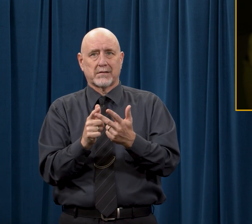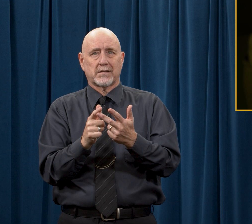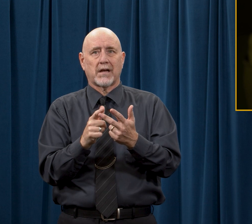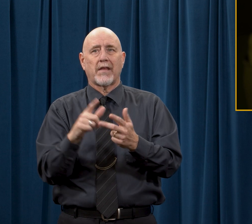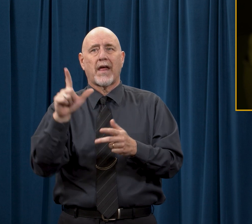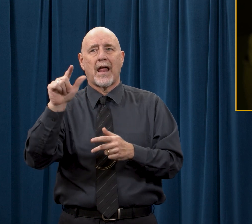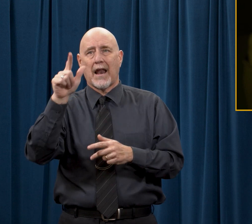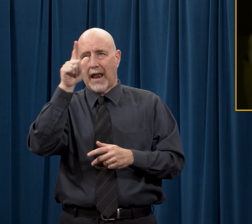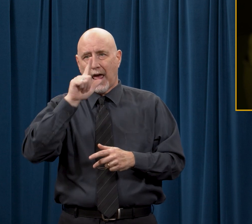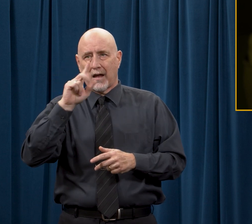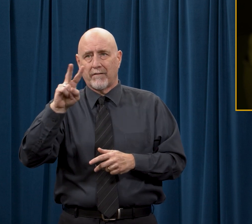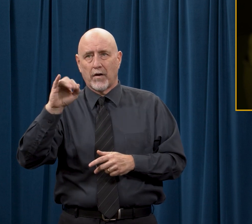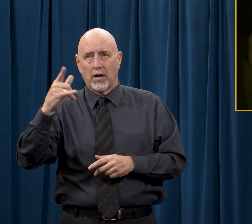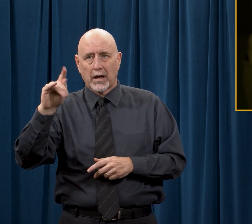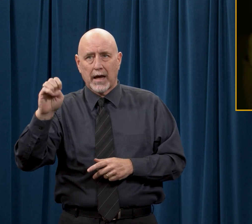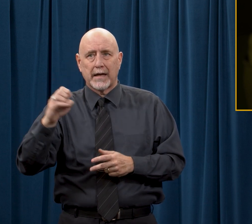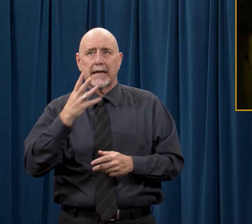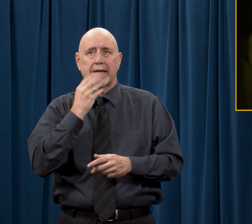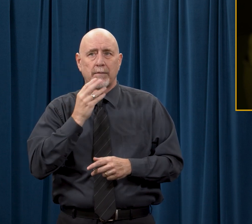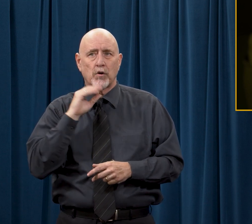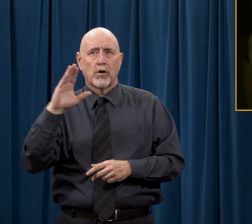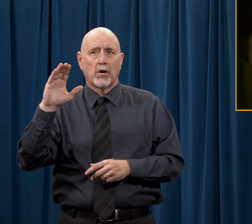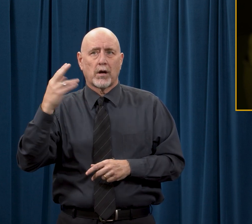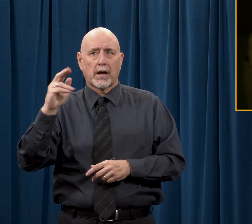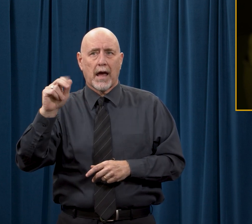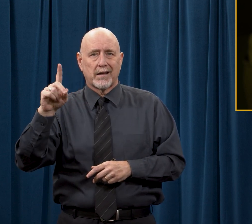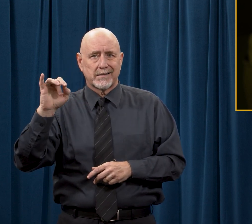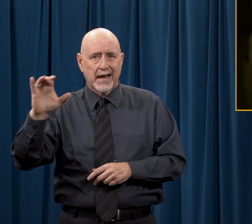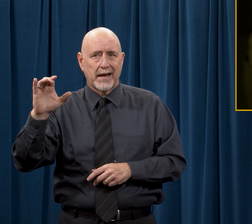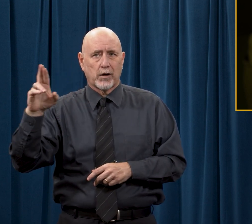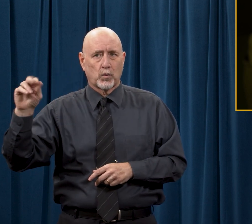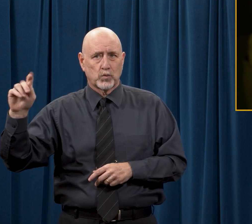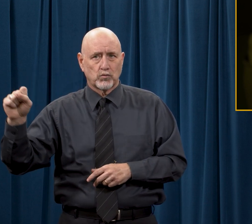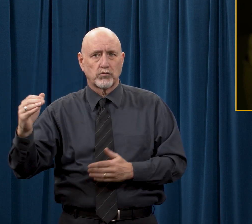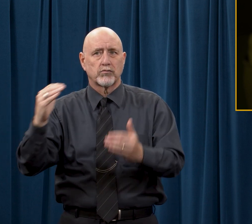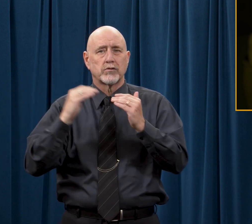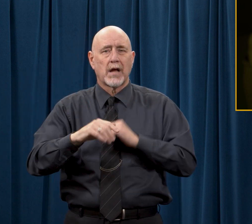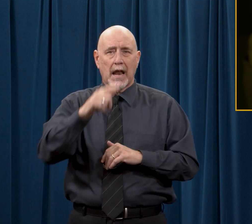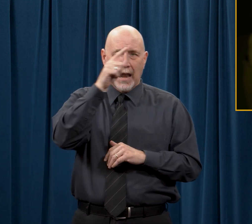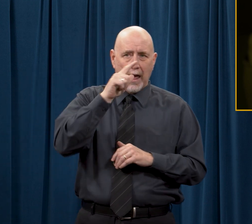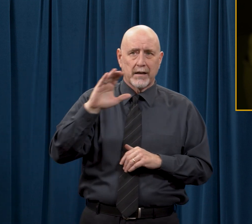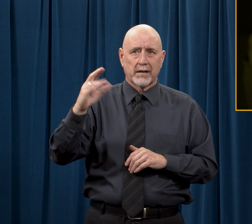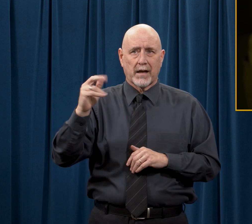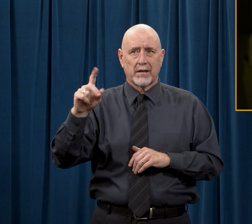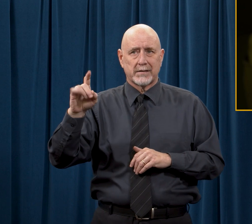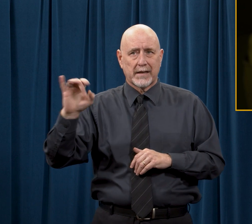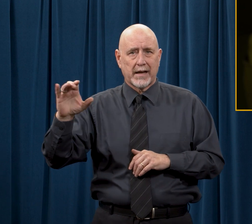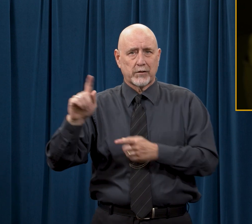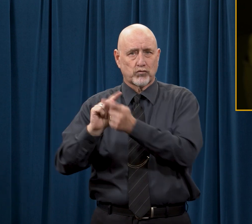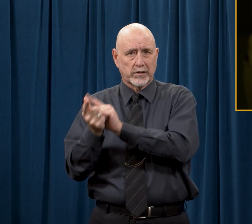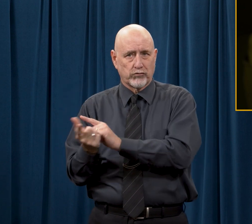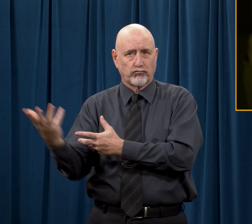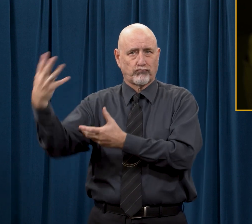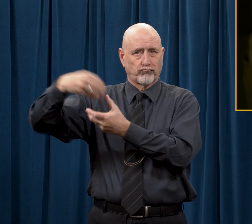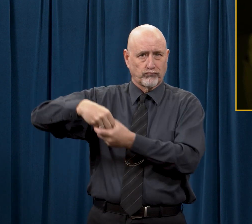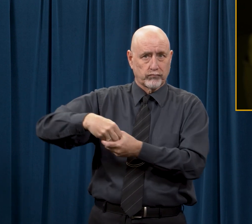It included the Latin Vulgate, Hebrew and Chaldaic roots, and Latin and Chaldaic translations. It